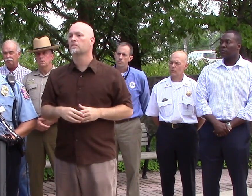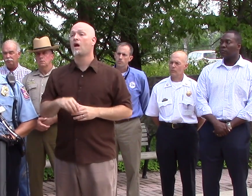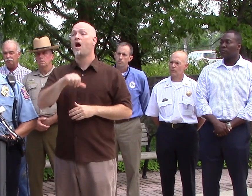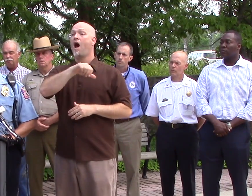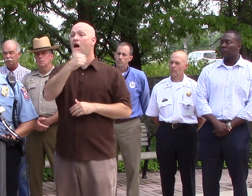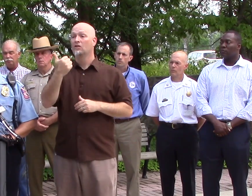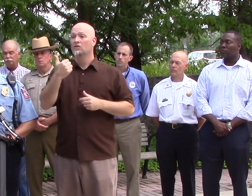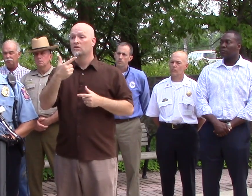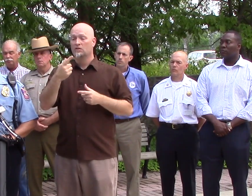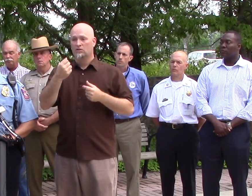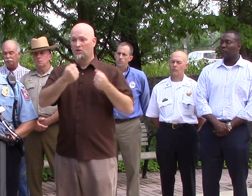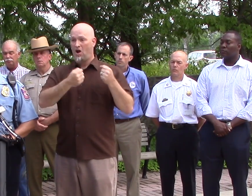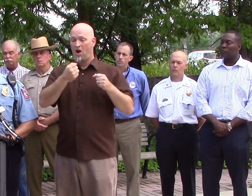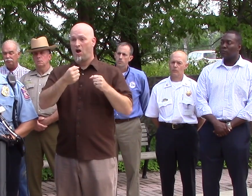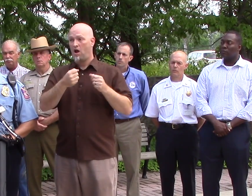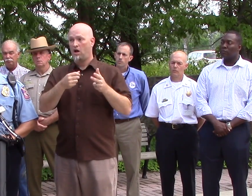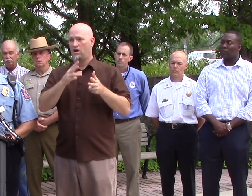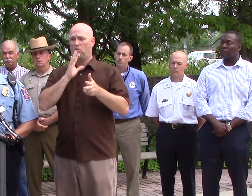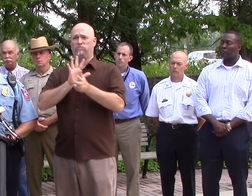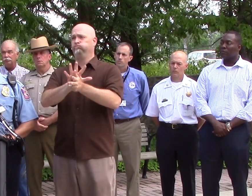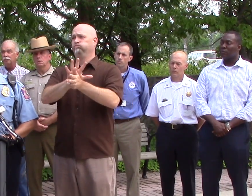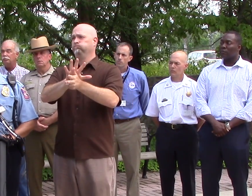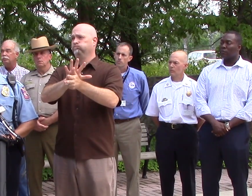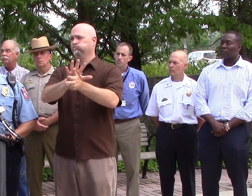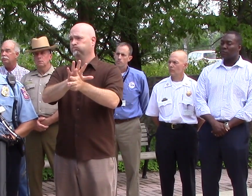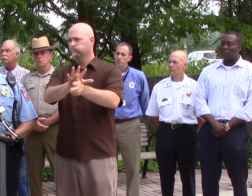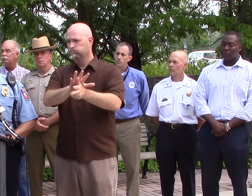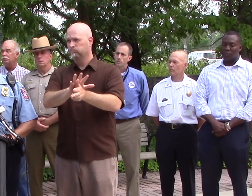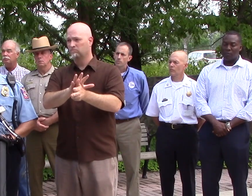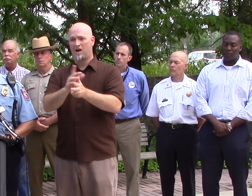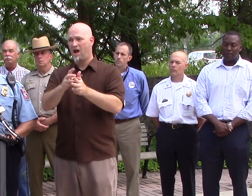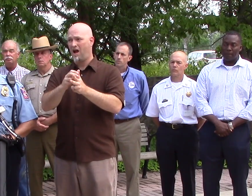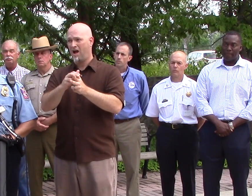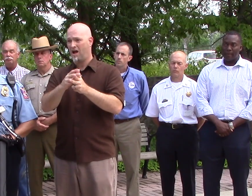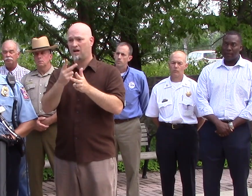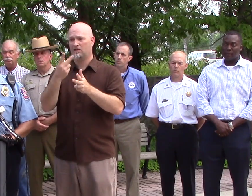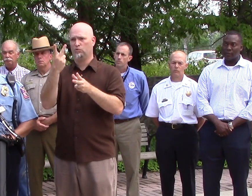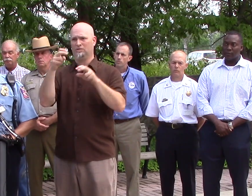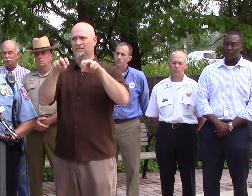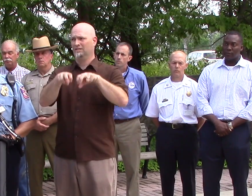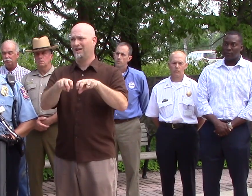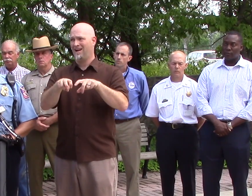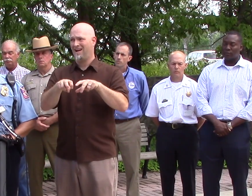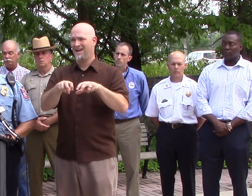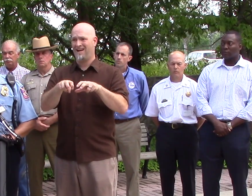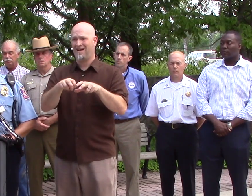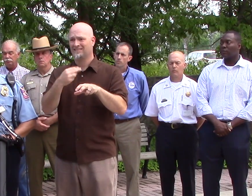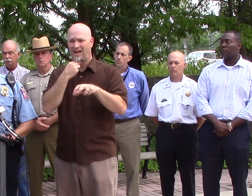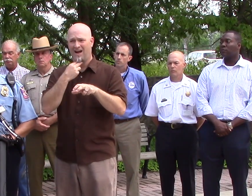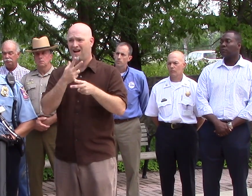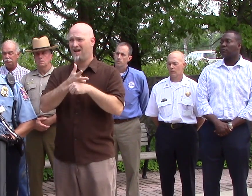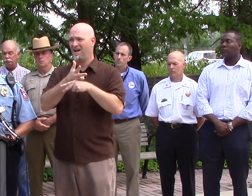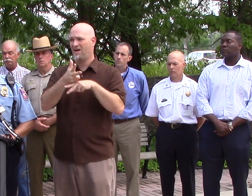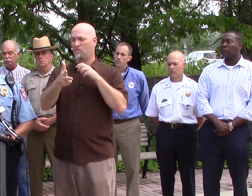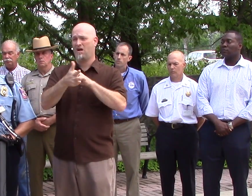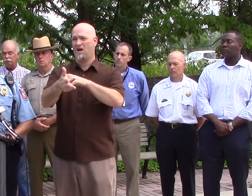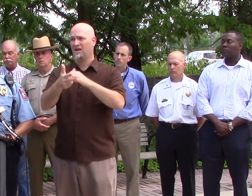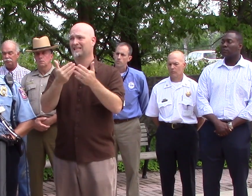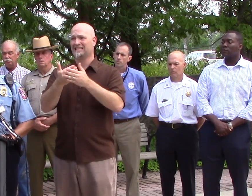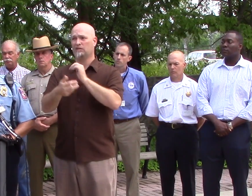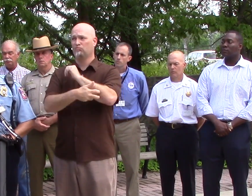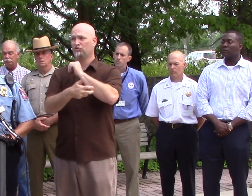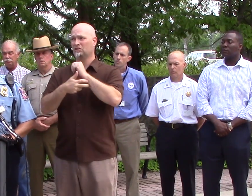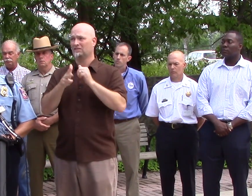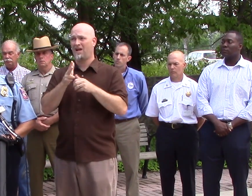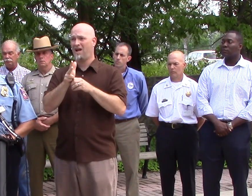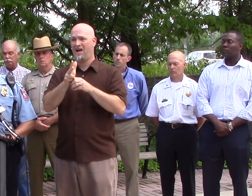which they became in stress as they were crossing the bridge and left their vehicle. One was able to